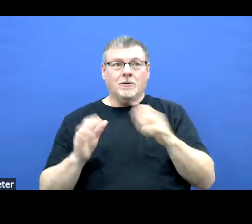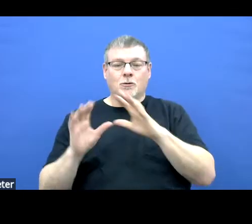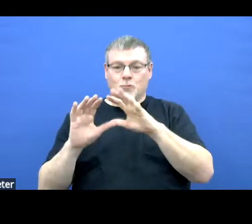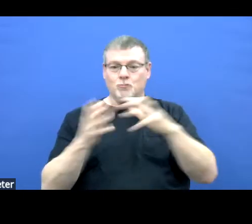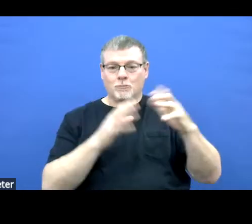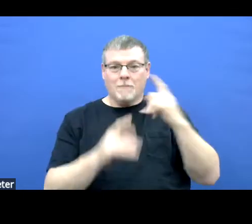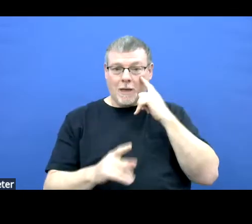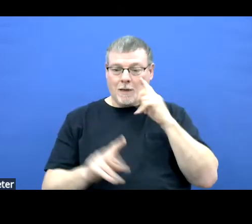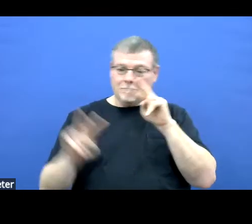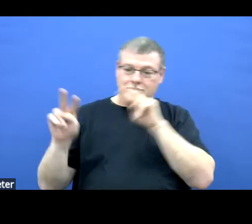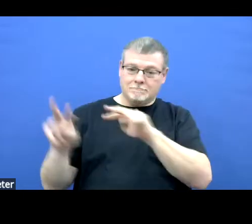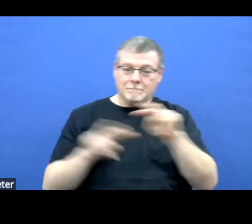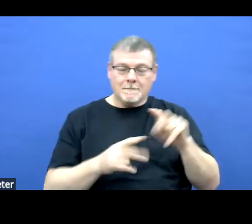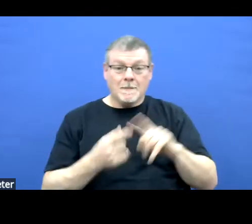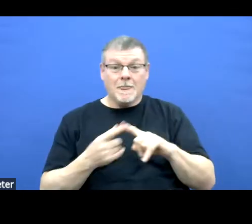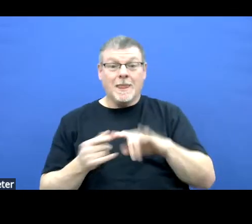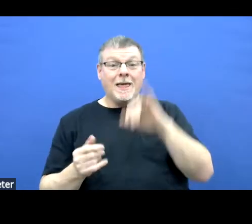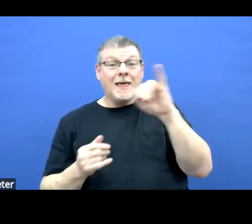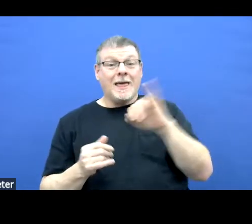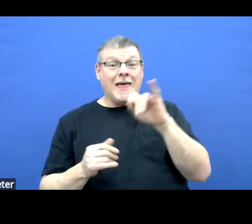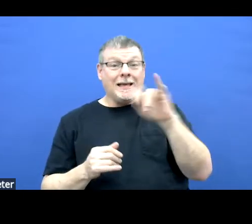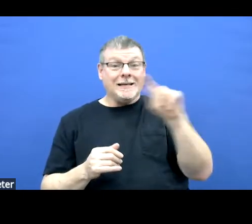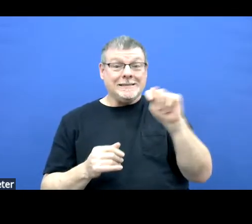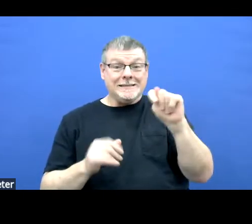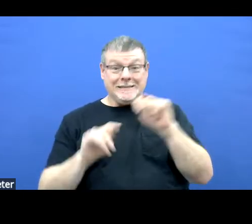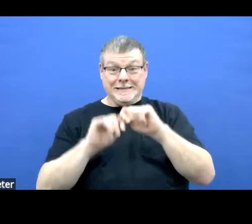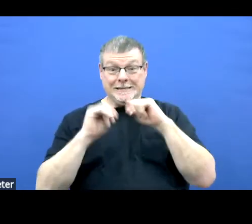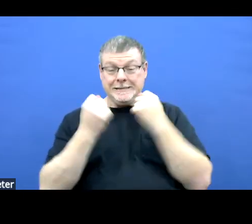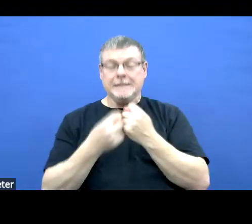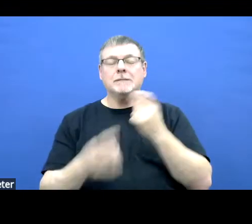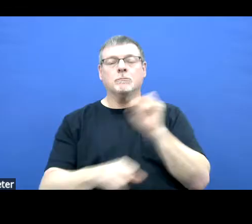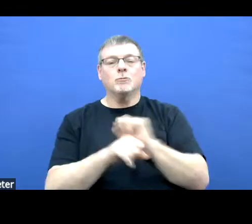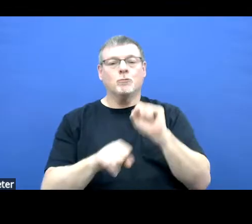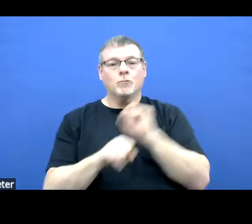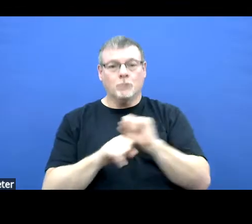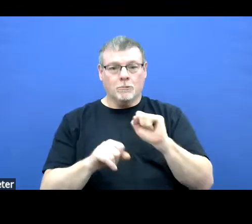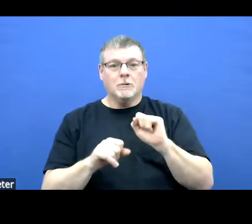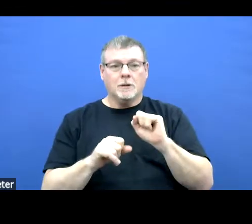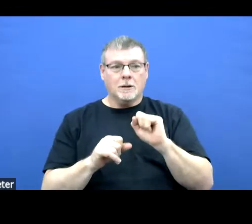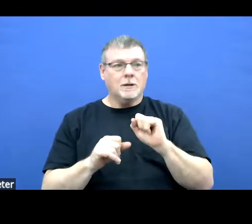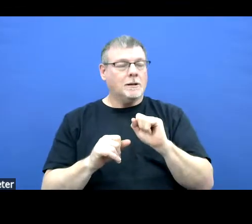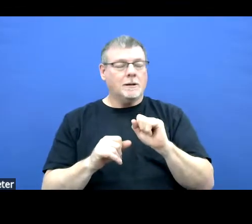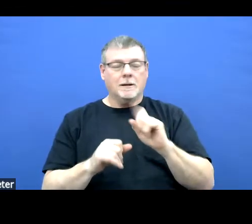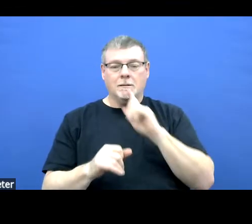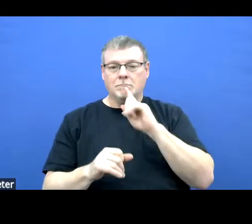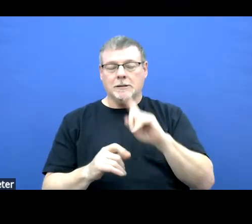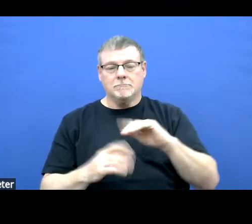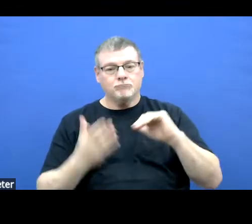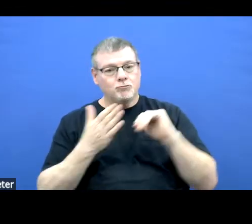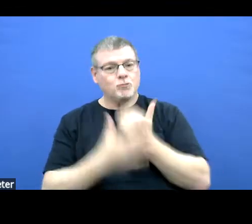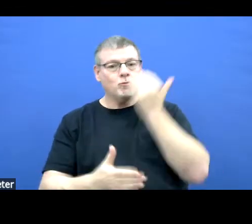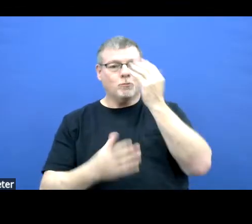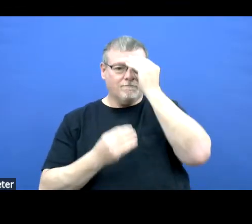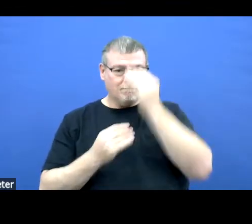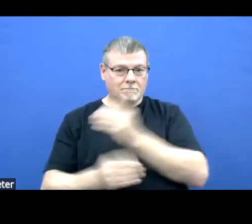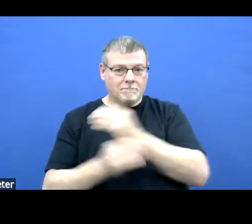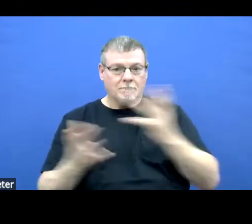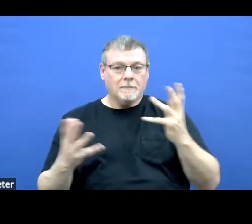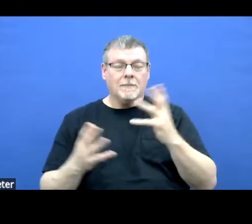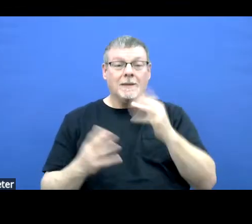eyes on that. Our IT team has been working on being cutting edge in that area. Yesterday, we were talking